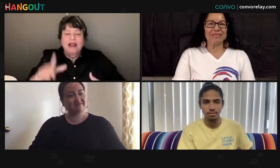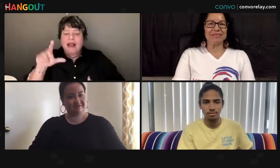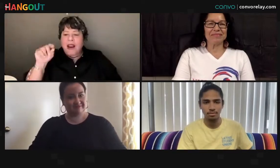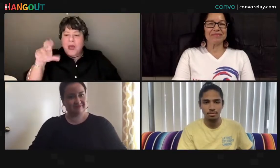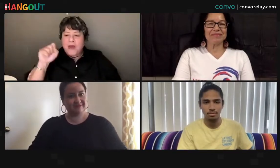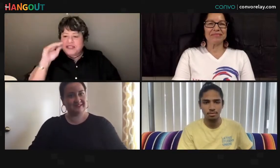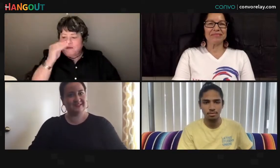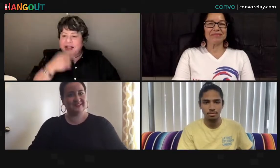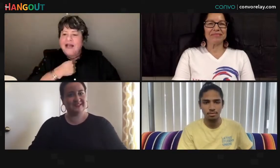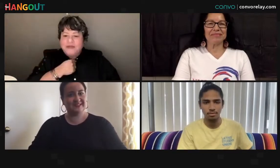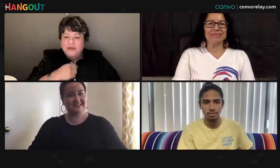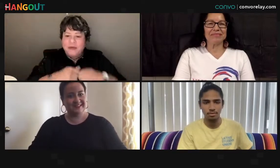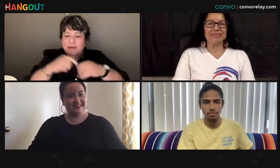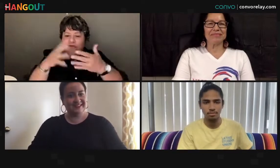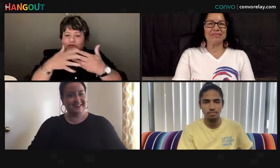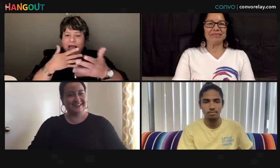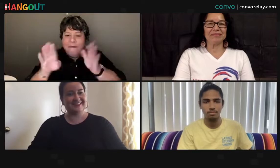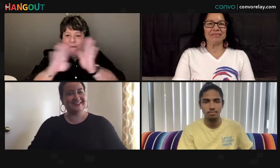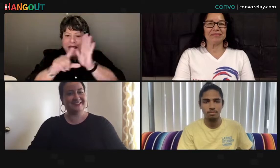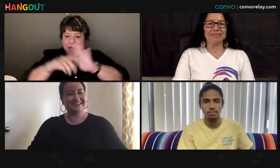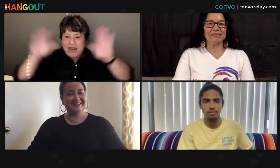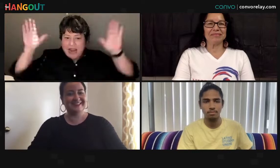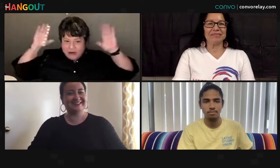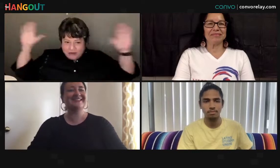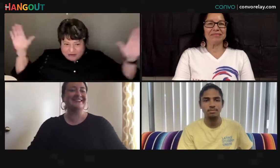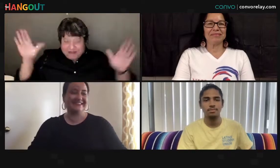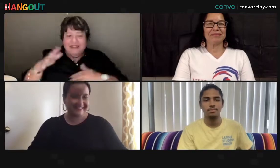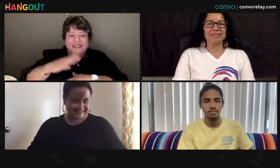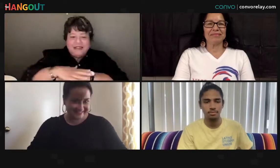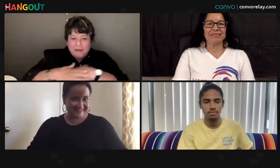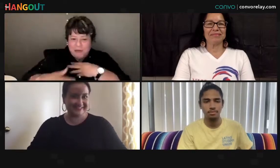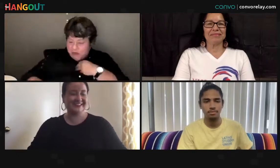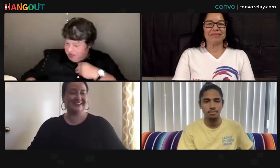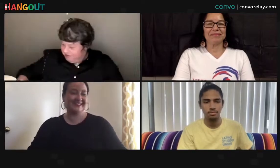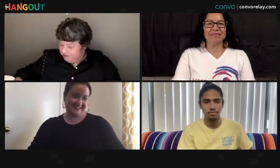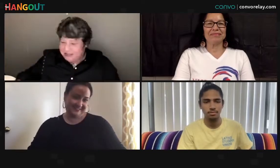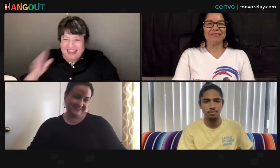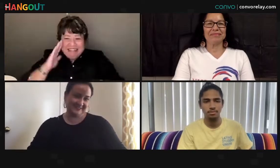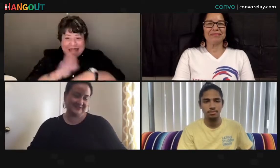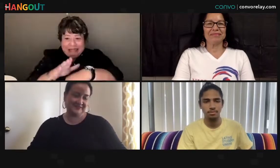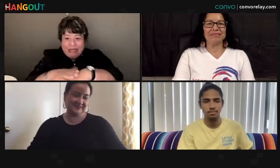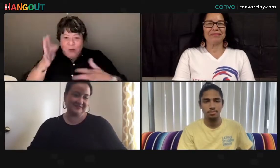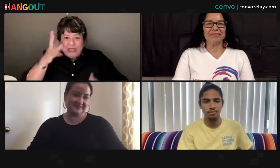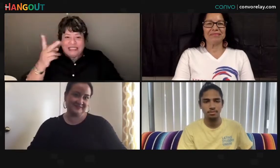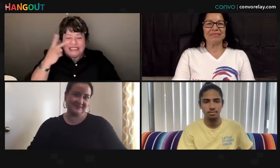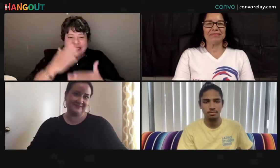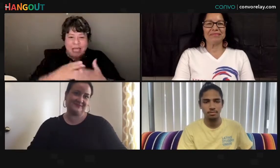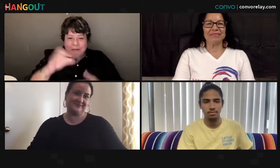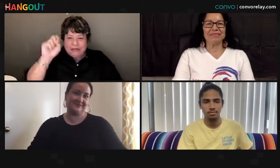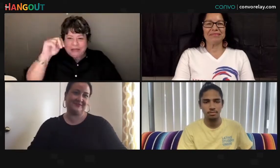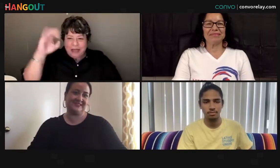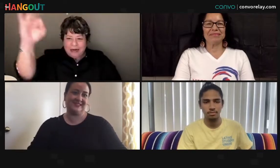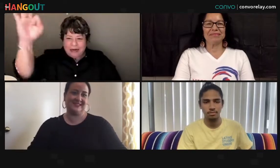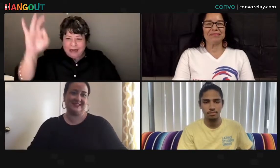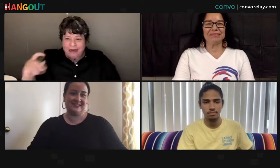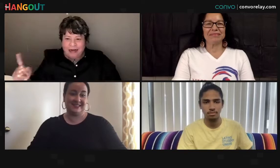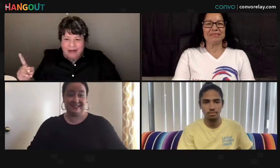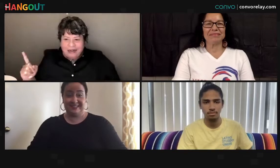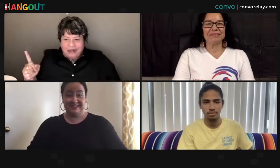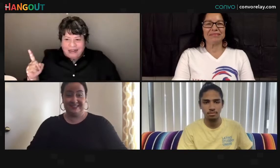a black shirt on, lotus flower earring. I have a gray background, and I have a table in front of me. You are going to see some